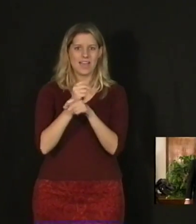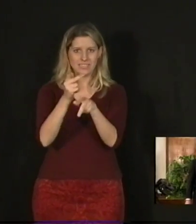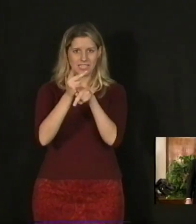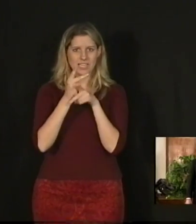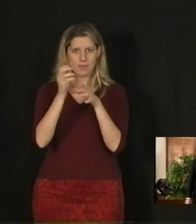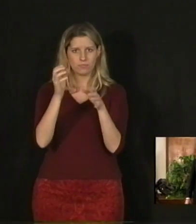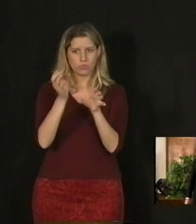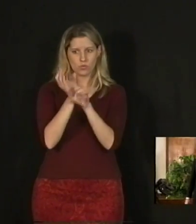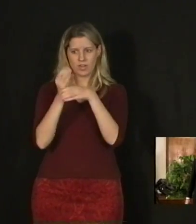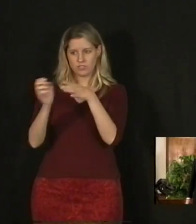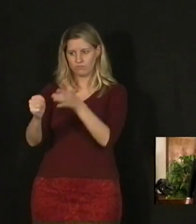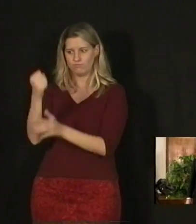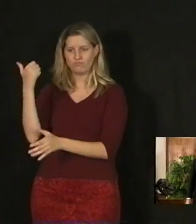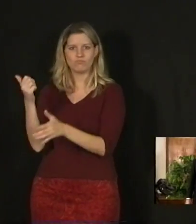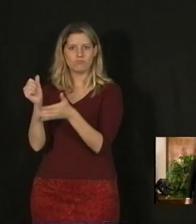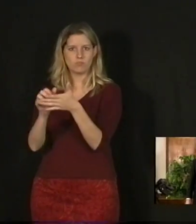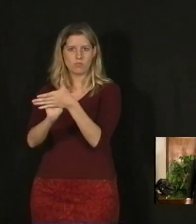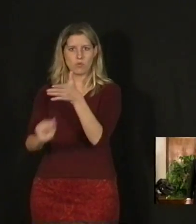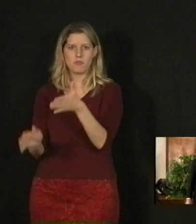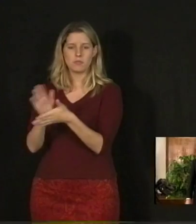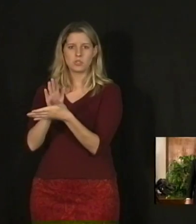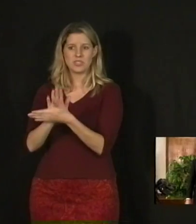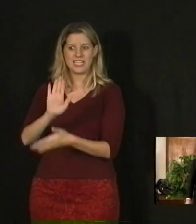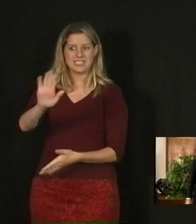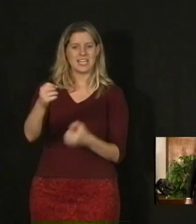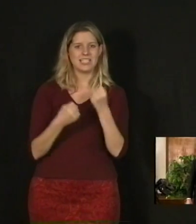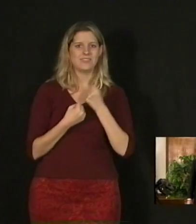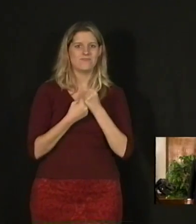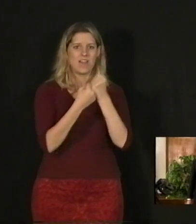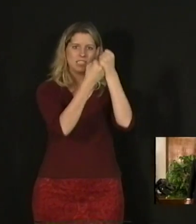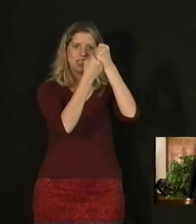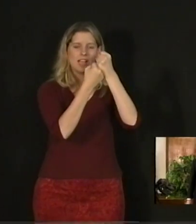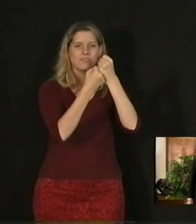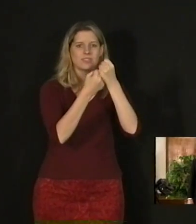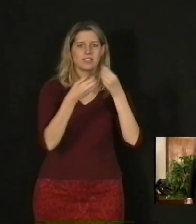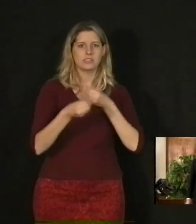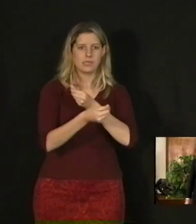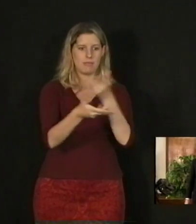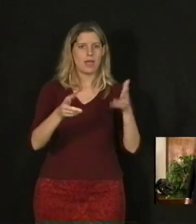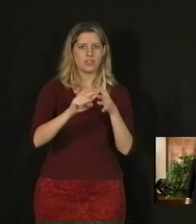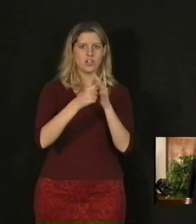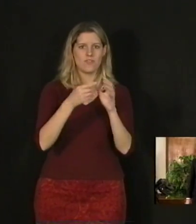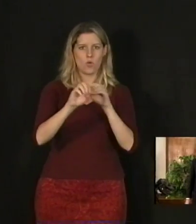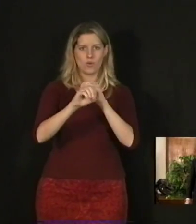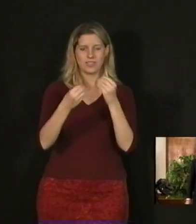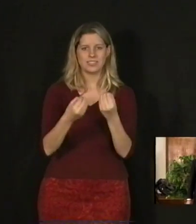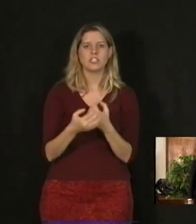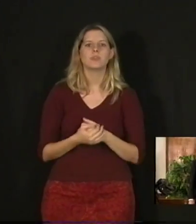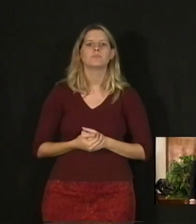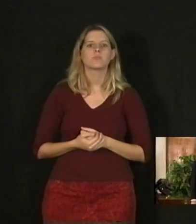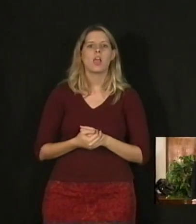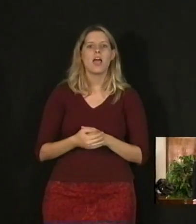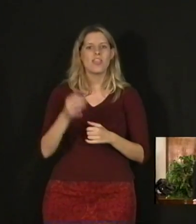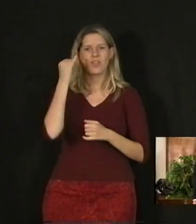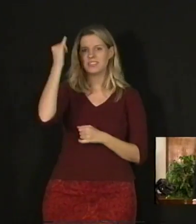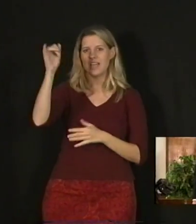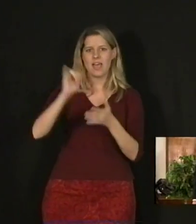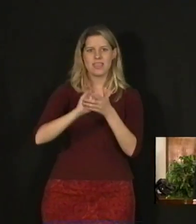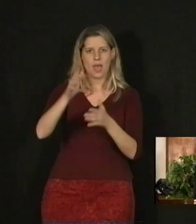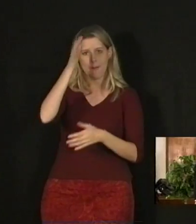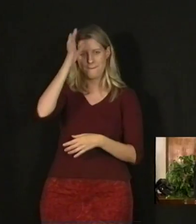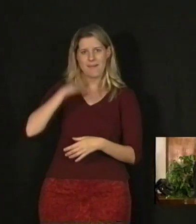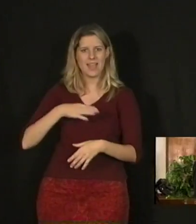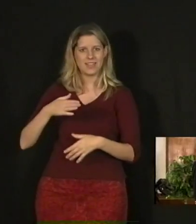keep creation out of schools. It's his funding that supplied the start of that organization. The whole idea that man is